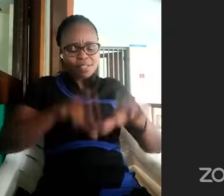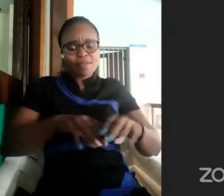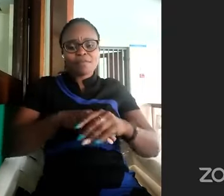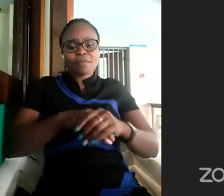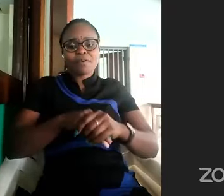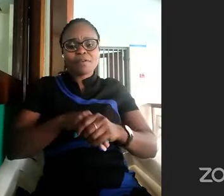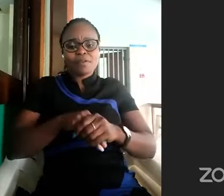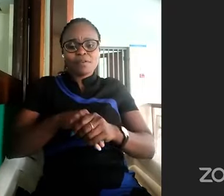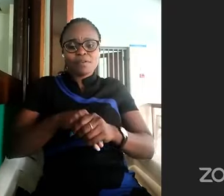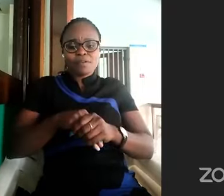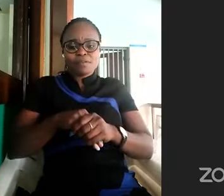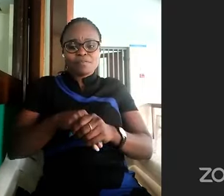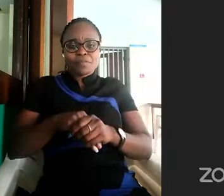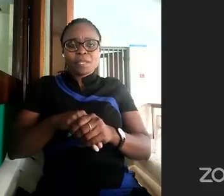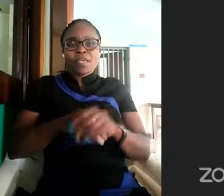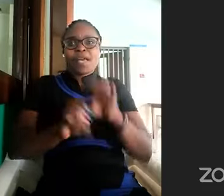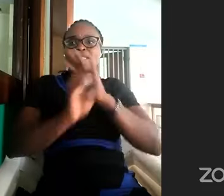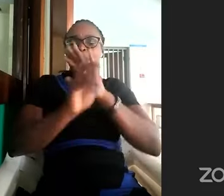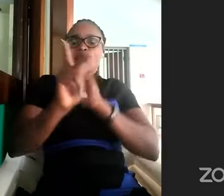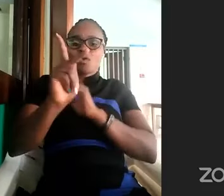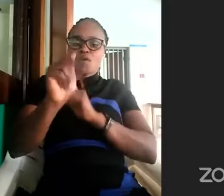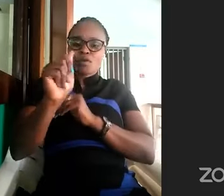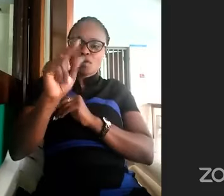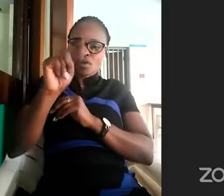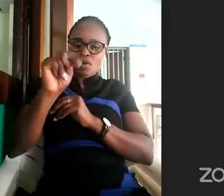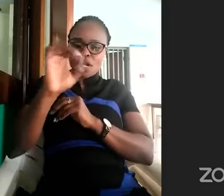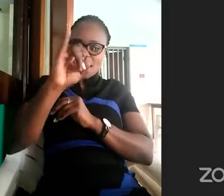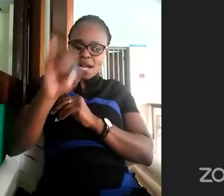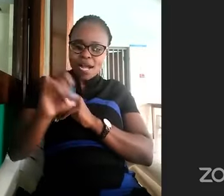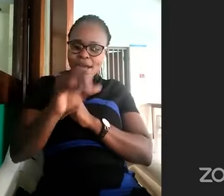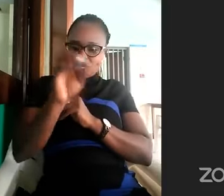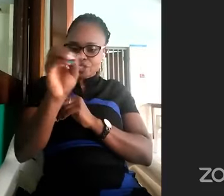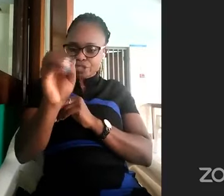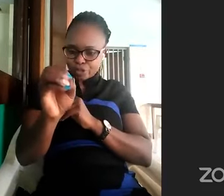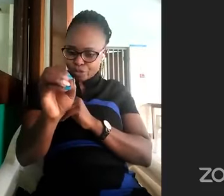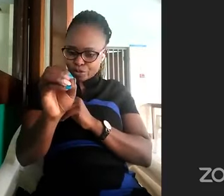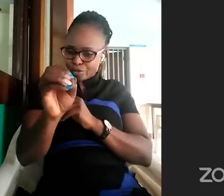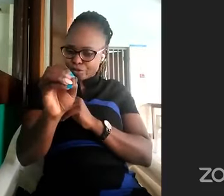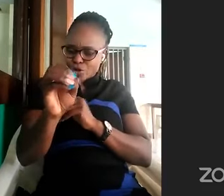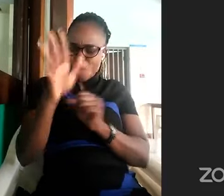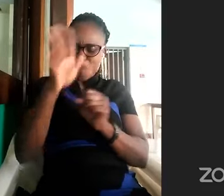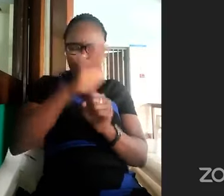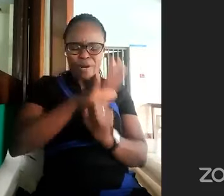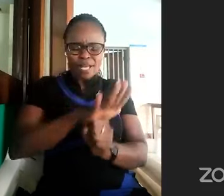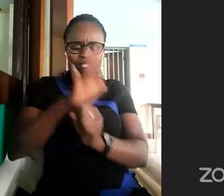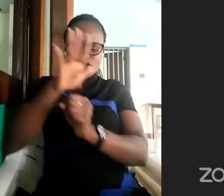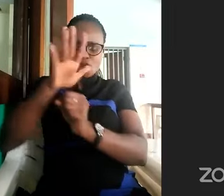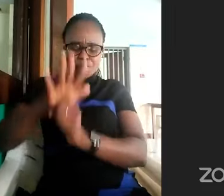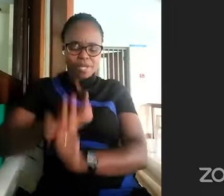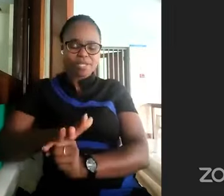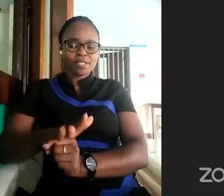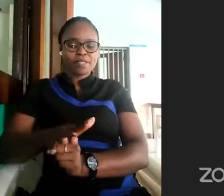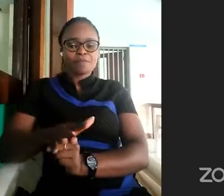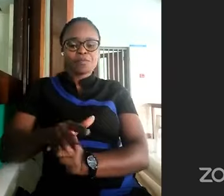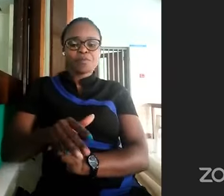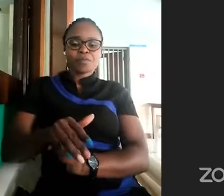place for women with disabilities or for any other person who has disabilities that's meant for them to do their businesses, these Kanjos will always